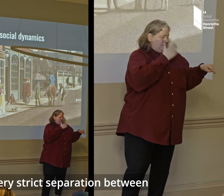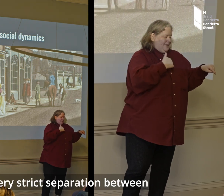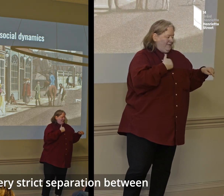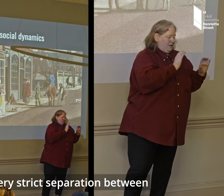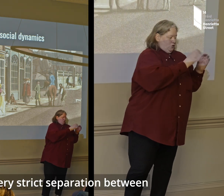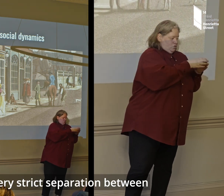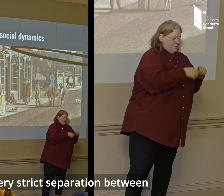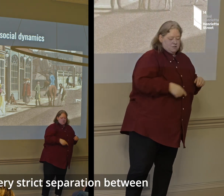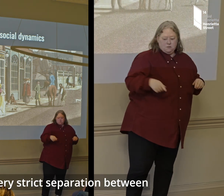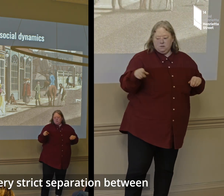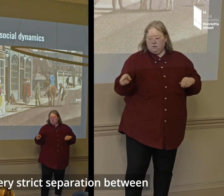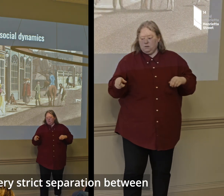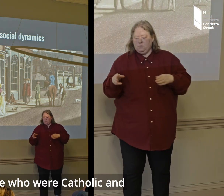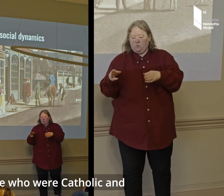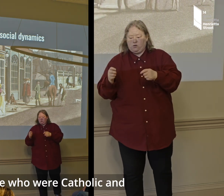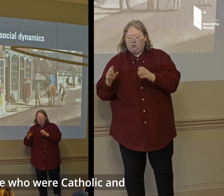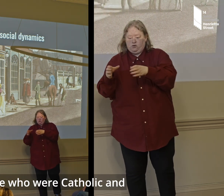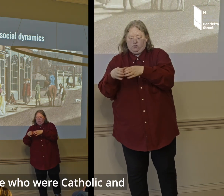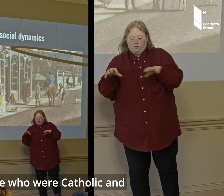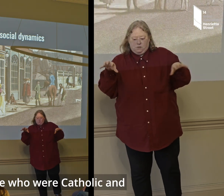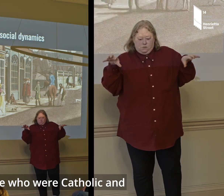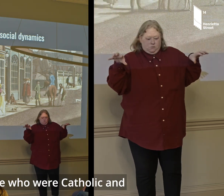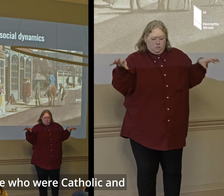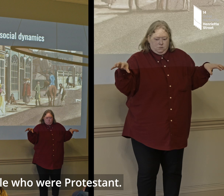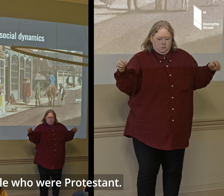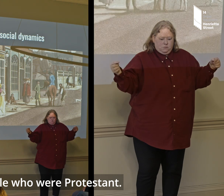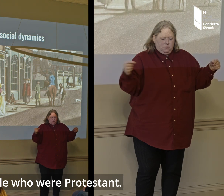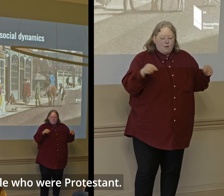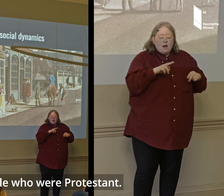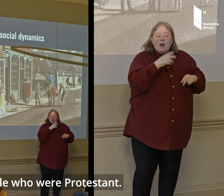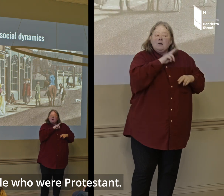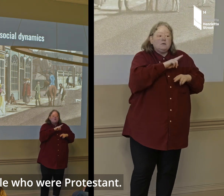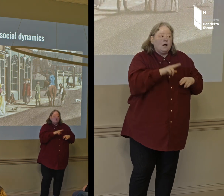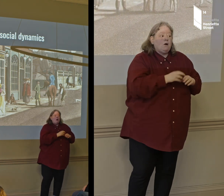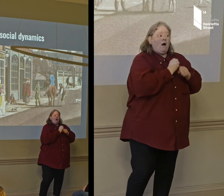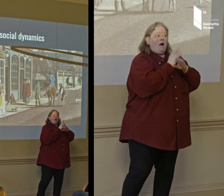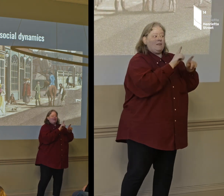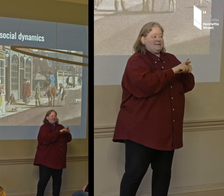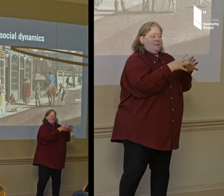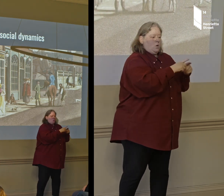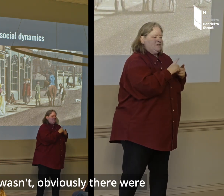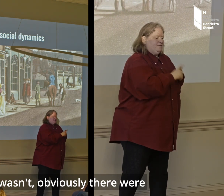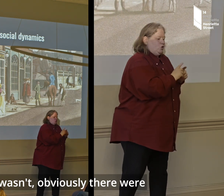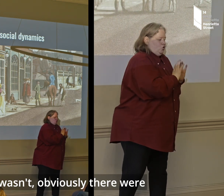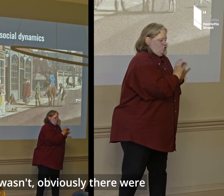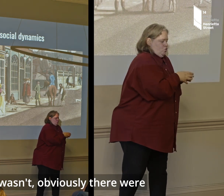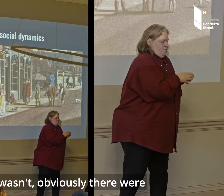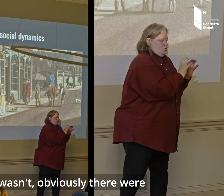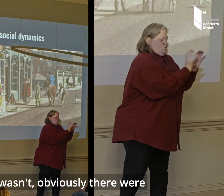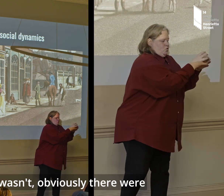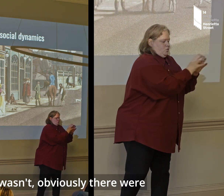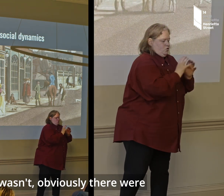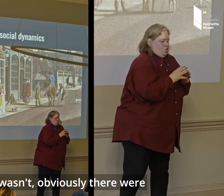You had very strict separation between people who were Catholic and people who were Protestant. Now, this